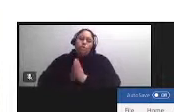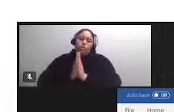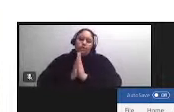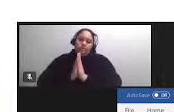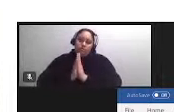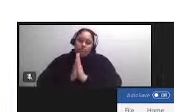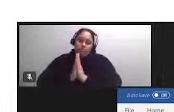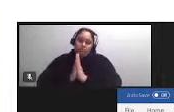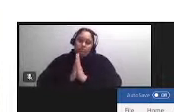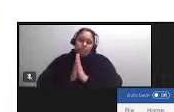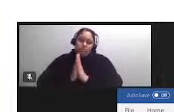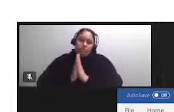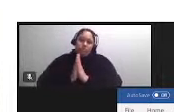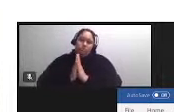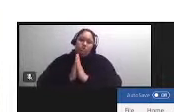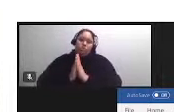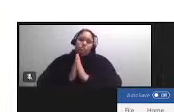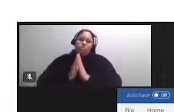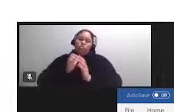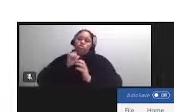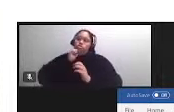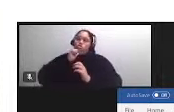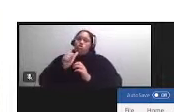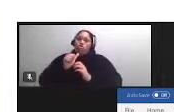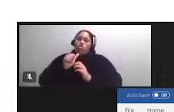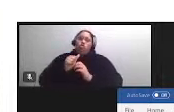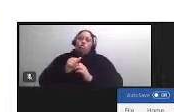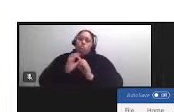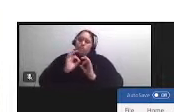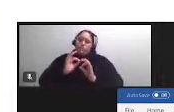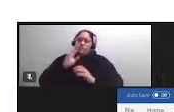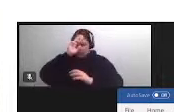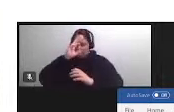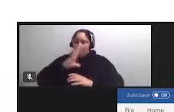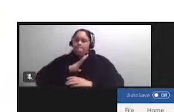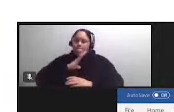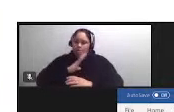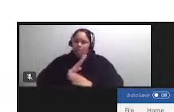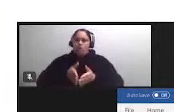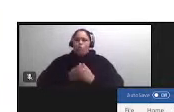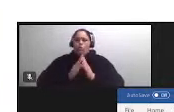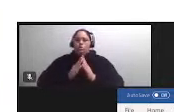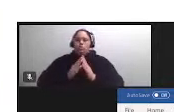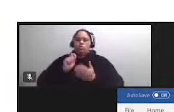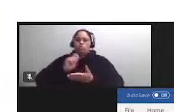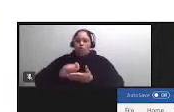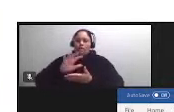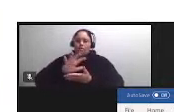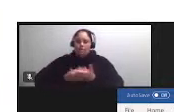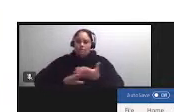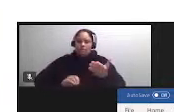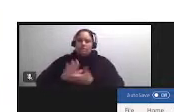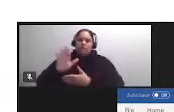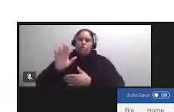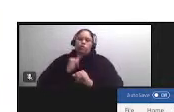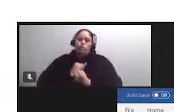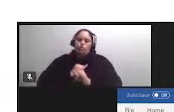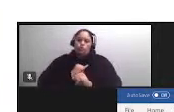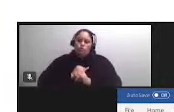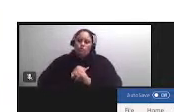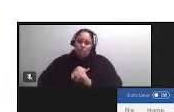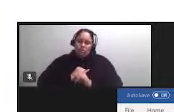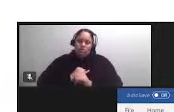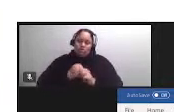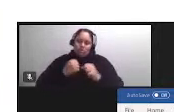request, and it's not unreasonable, but that we make it formal in terms of writing to the institution. Yes,